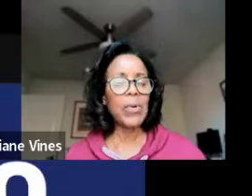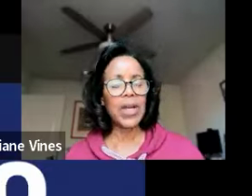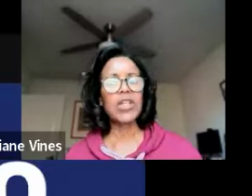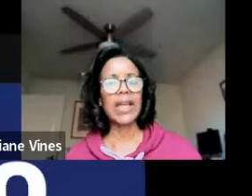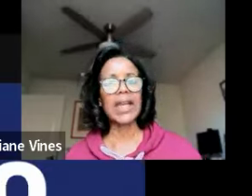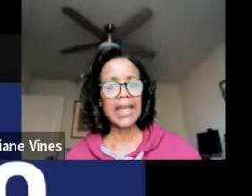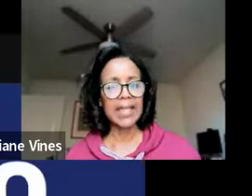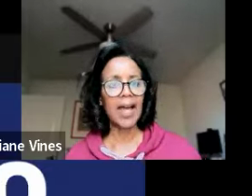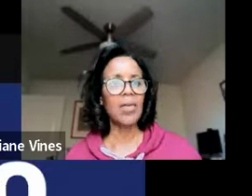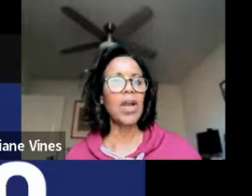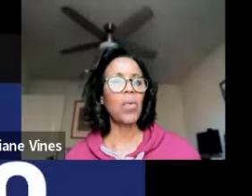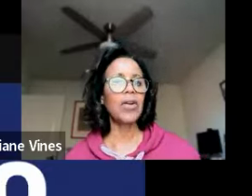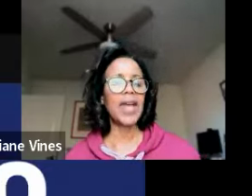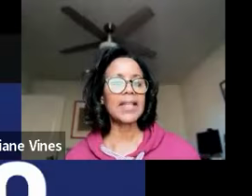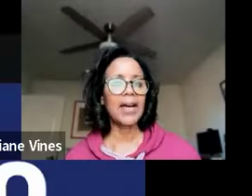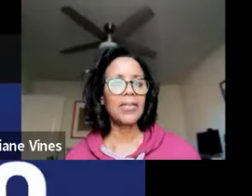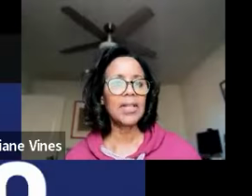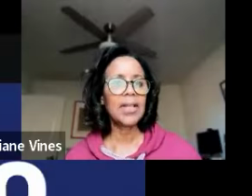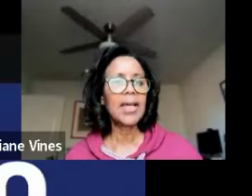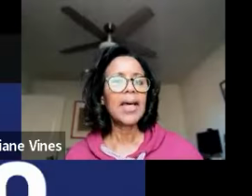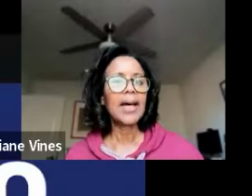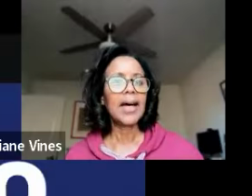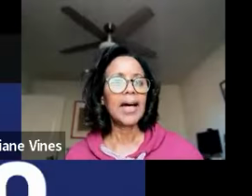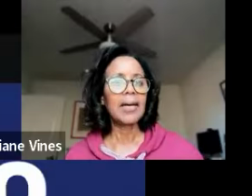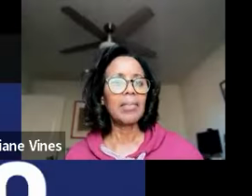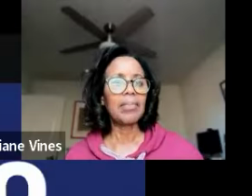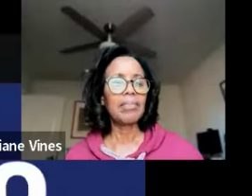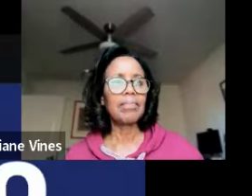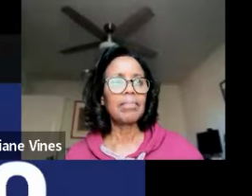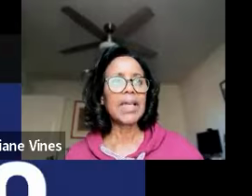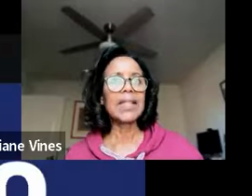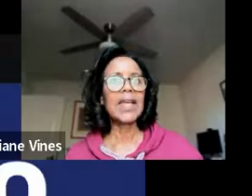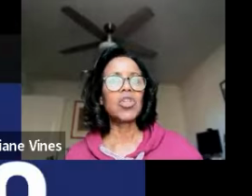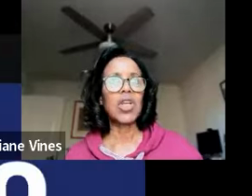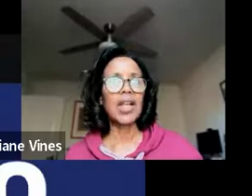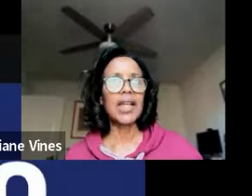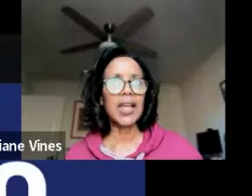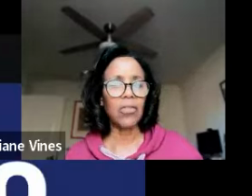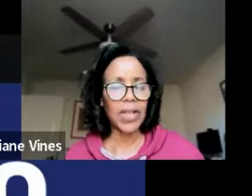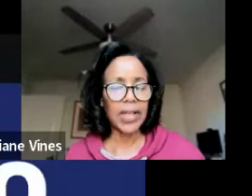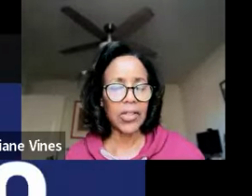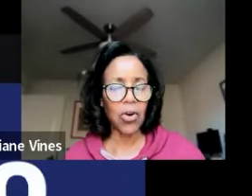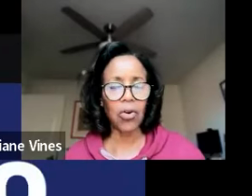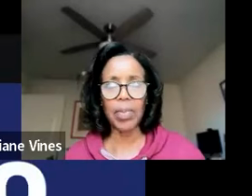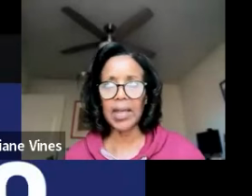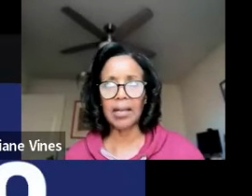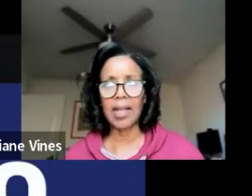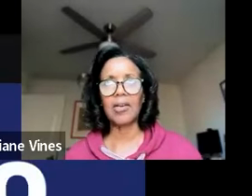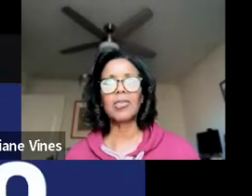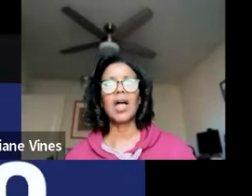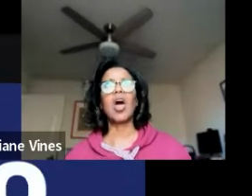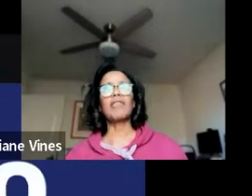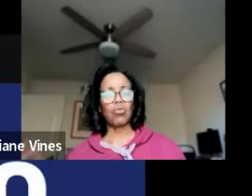for people who actually get hit, I don't want to water that down. um, by saying just yelling and getting your feelings hurt or